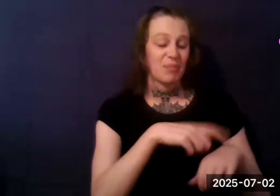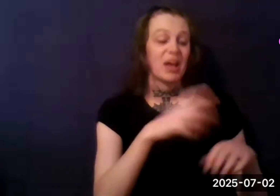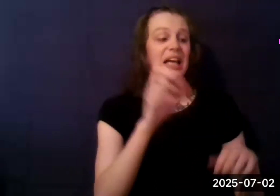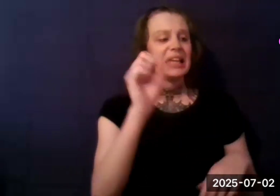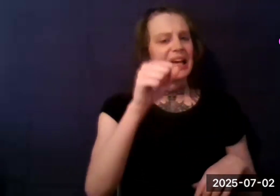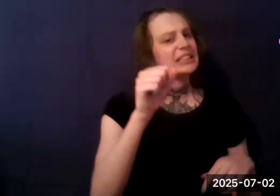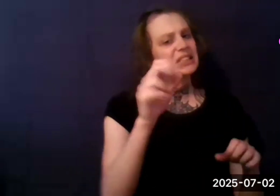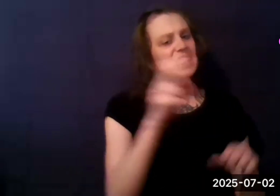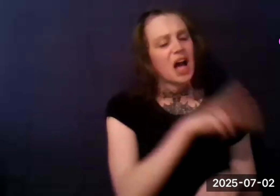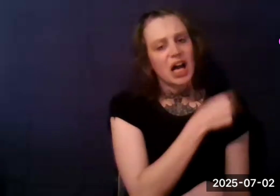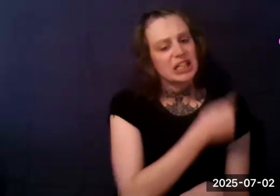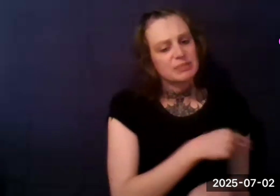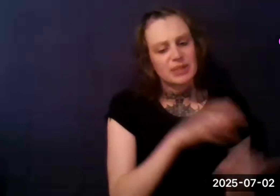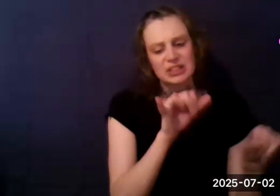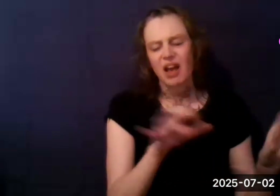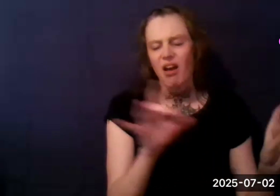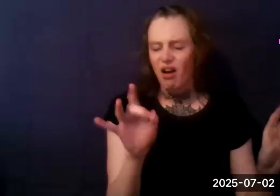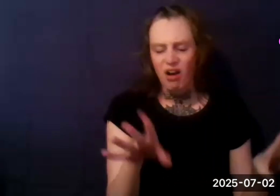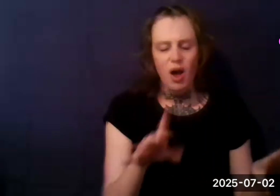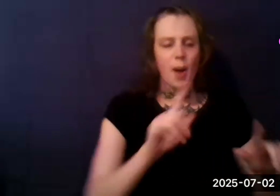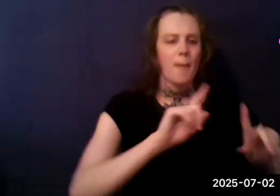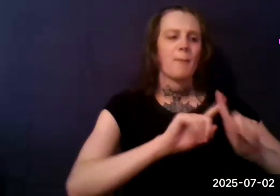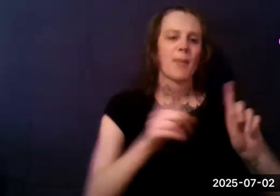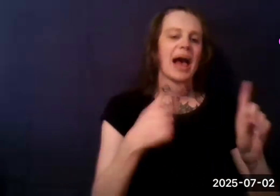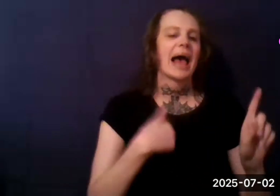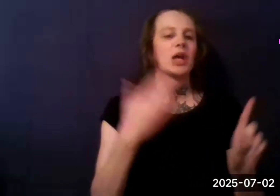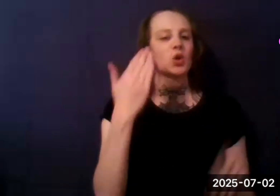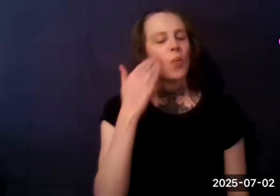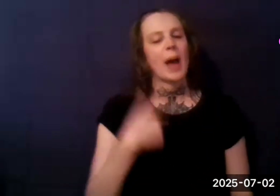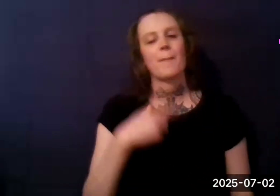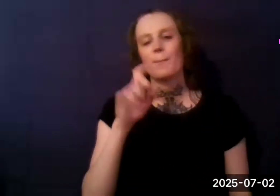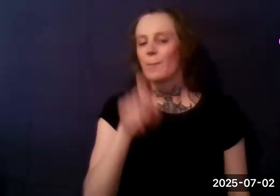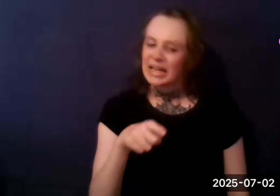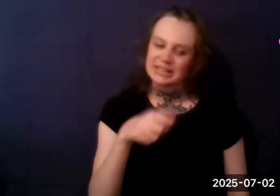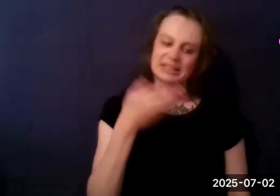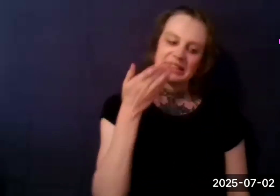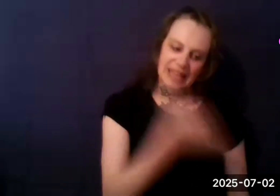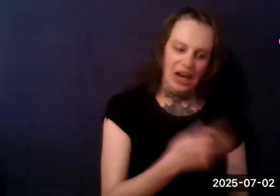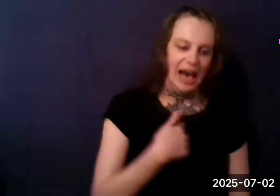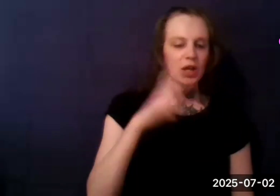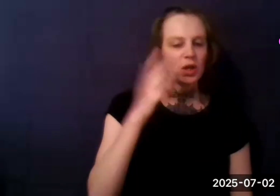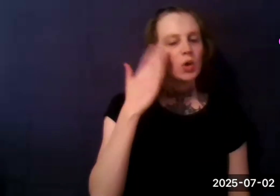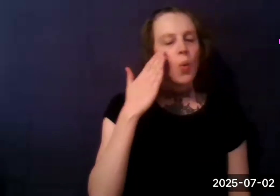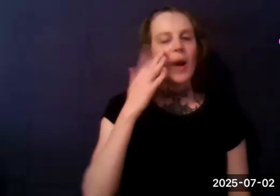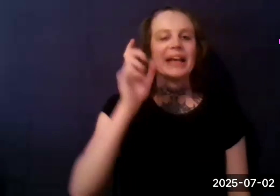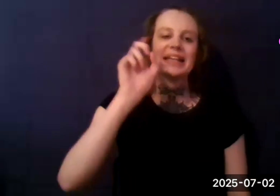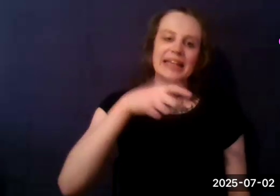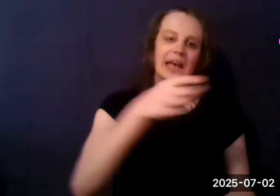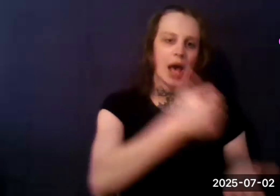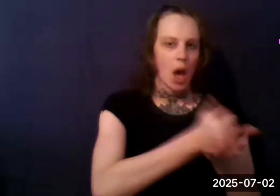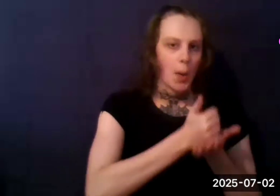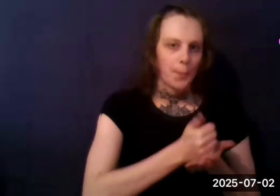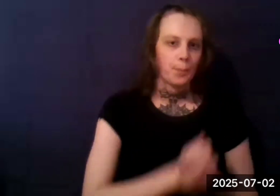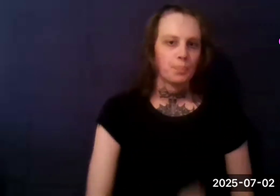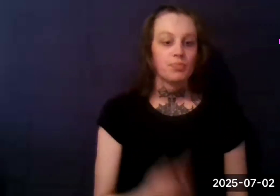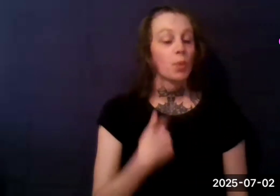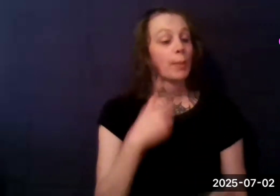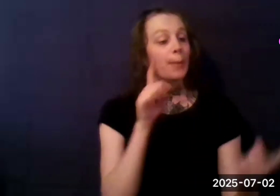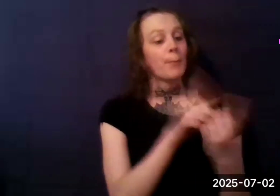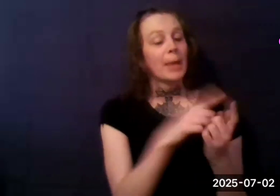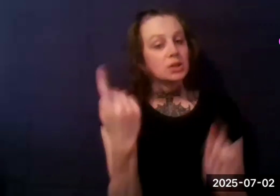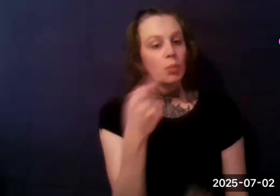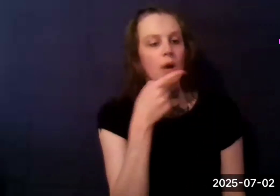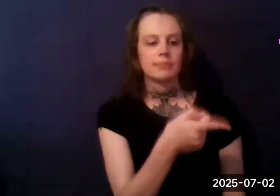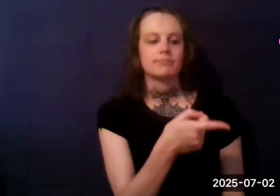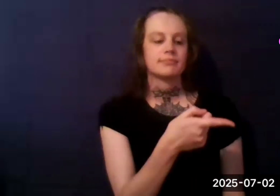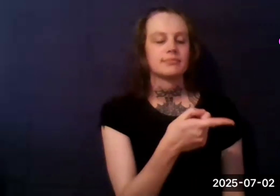I had a much better like experience. And in that psych ward, I met the man who ended up introducing me to AA. He